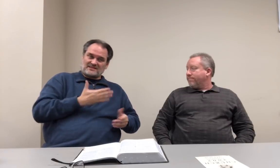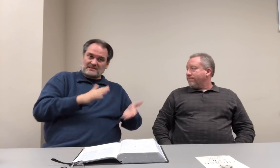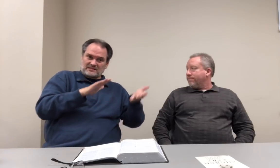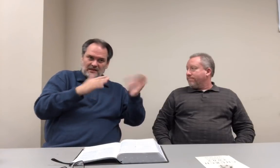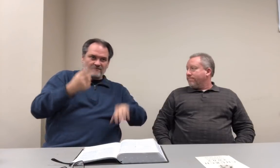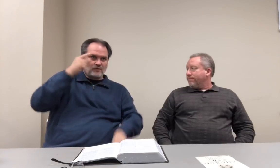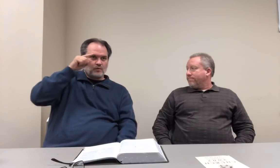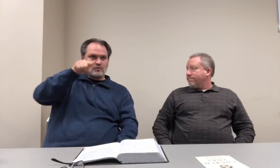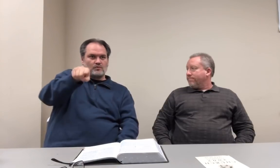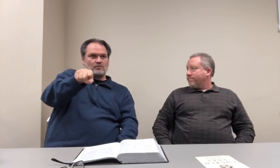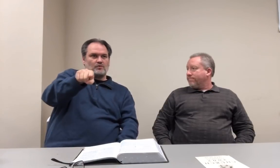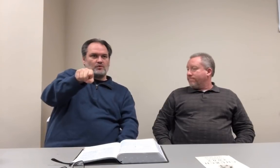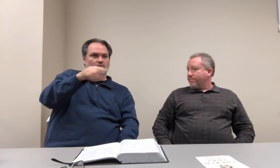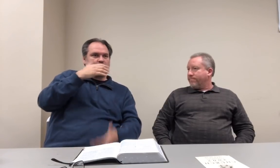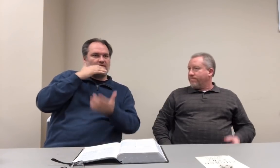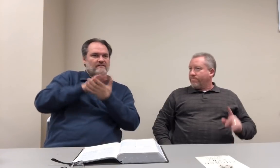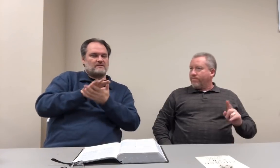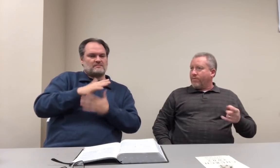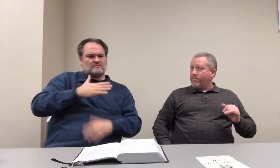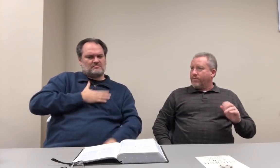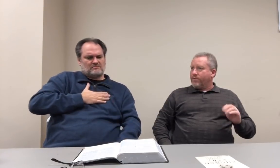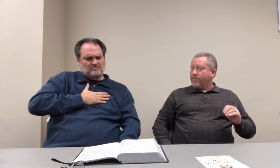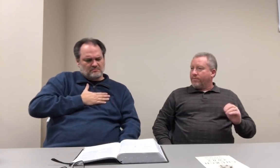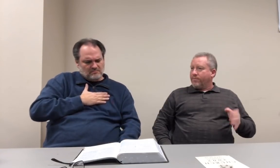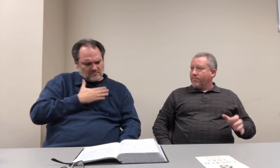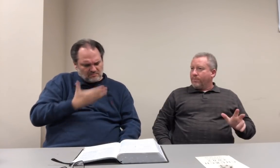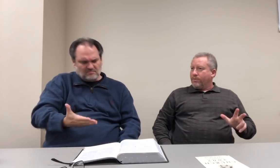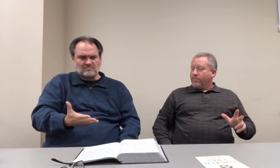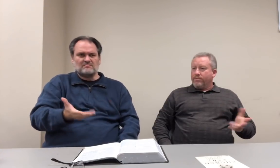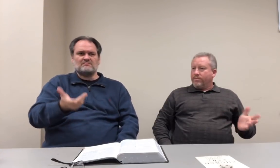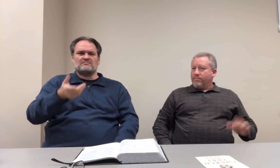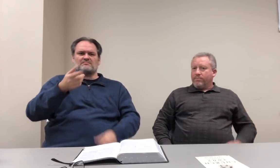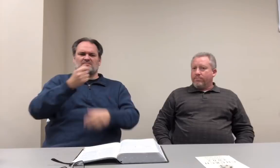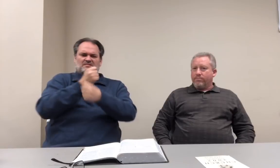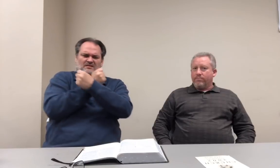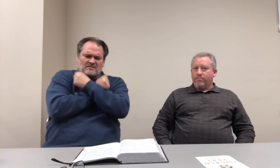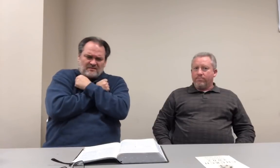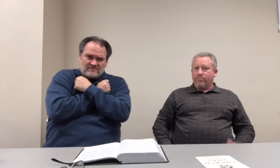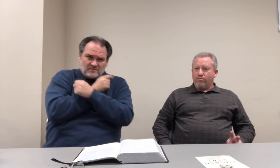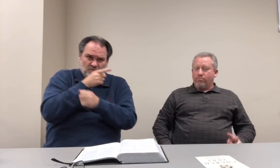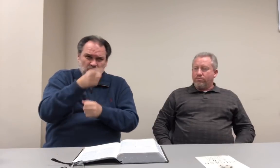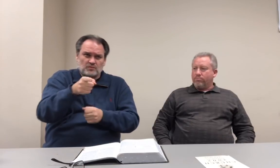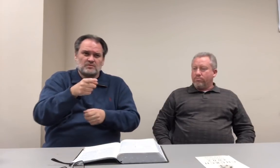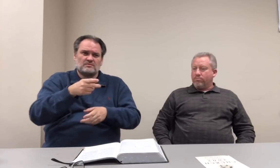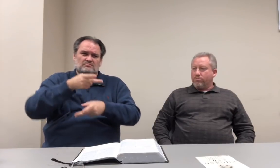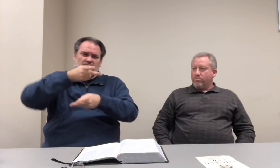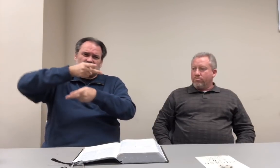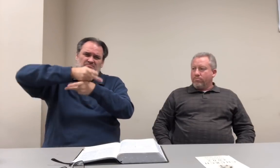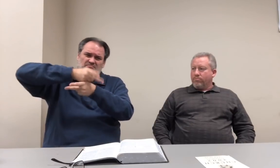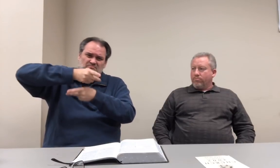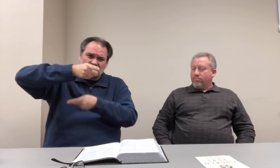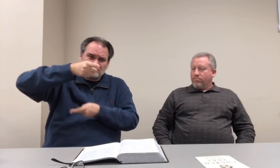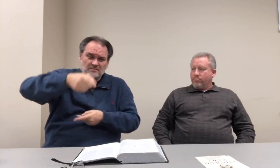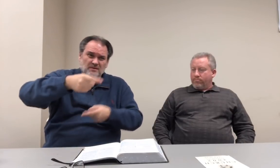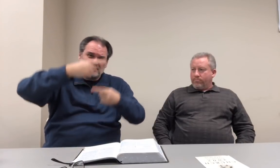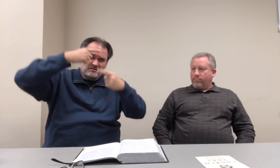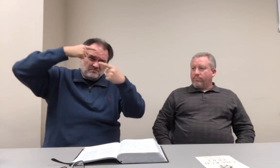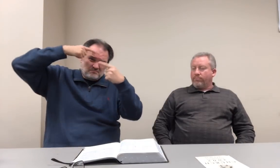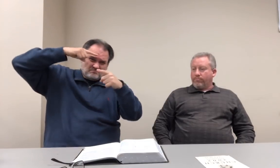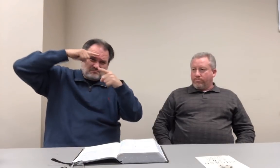incarnation. That's crazy to think about it. And so we serve an awesome God, but it's the